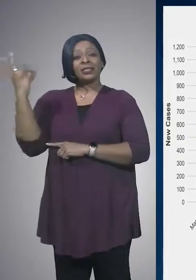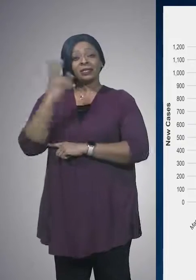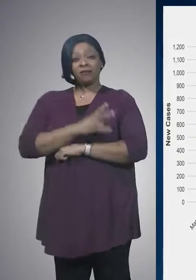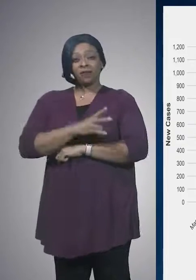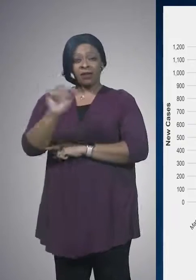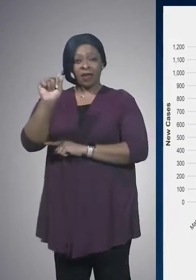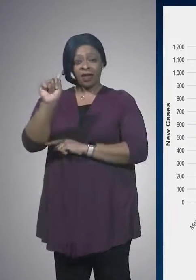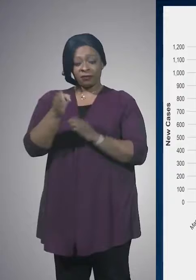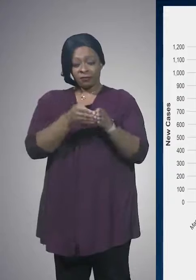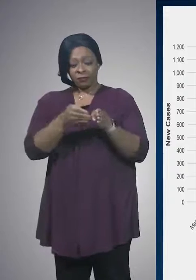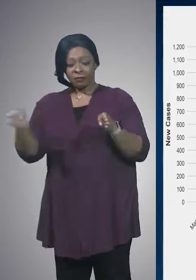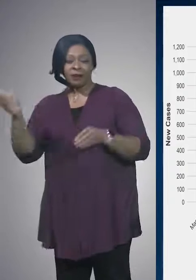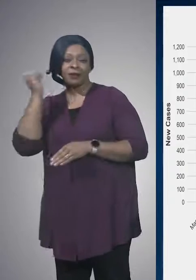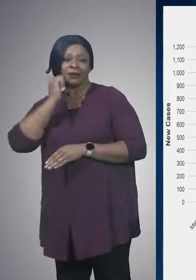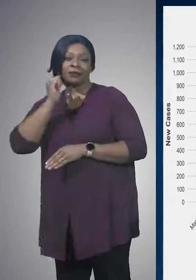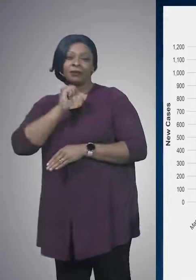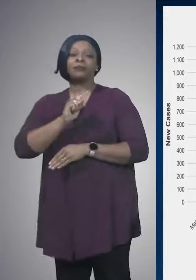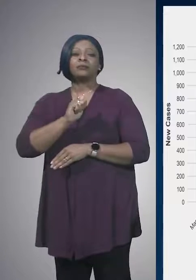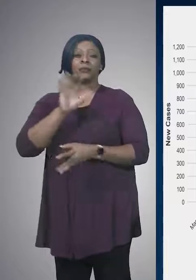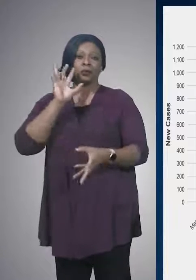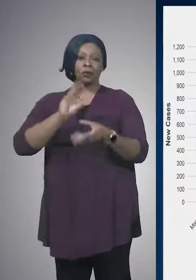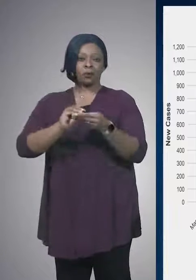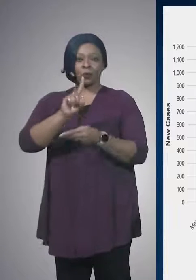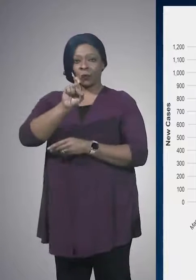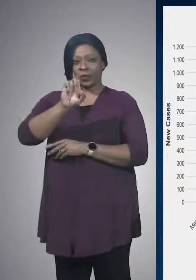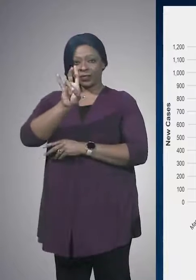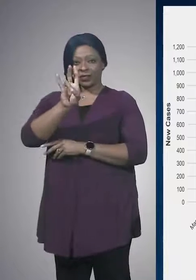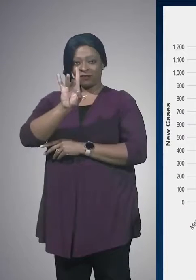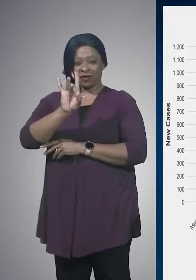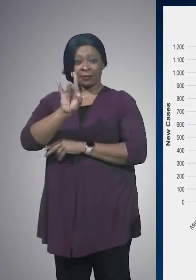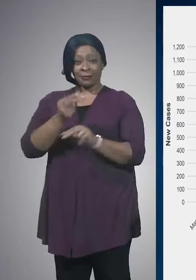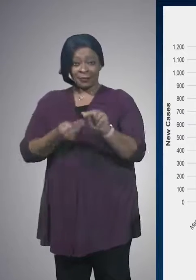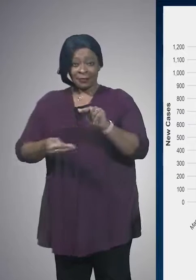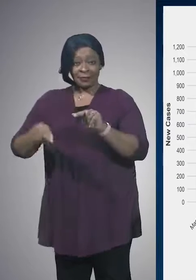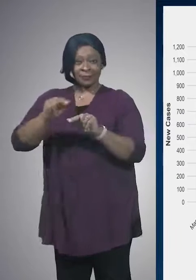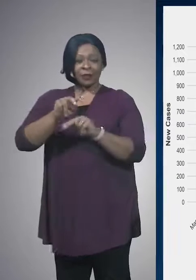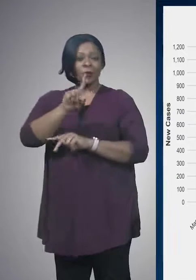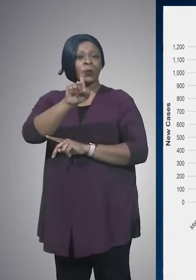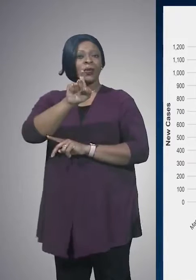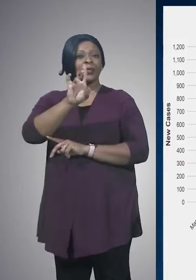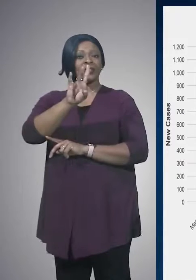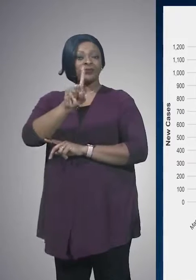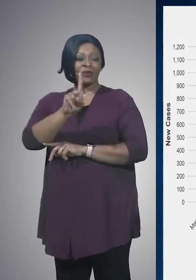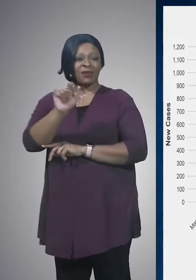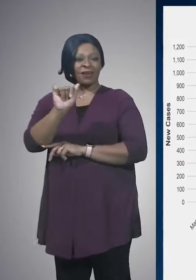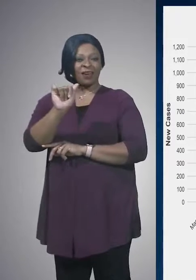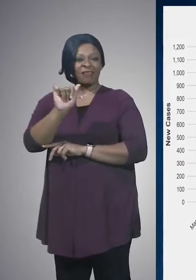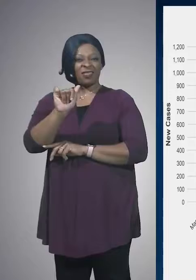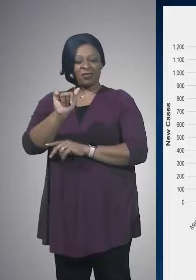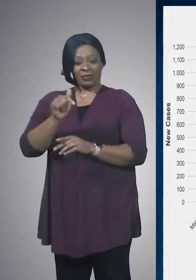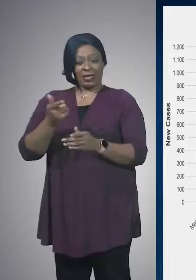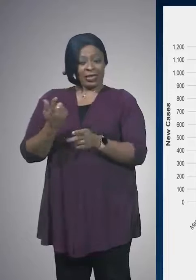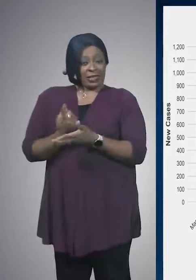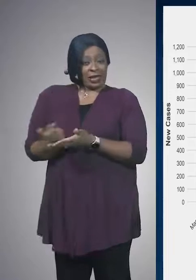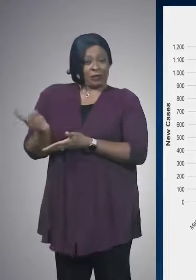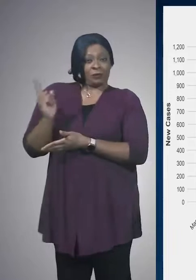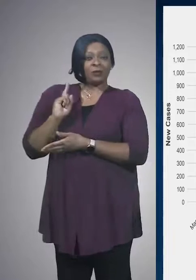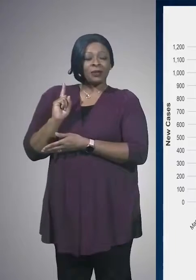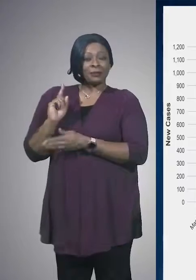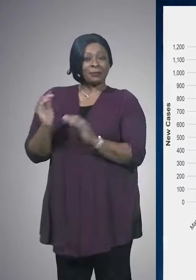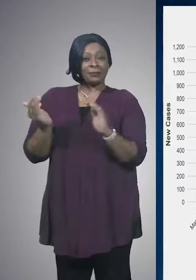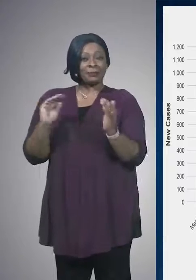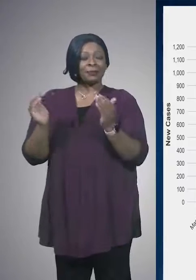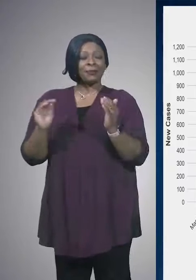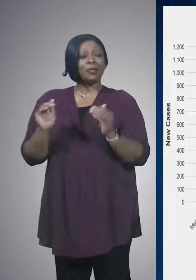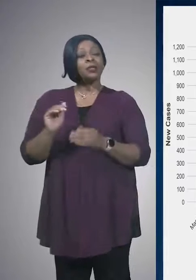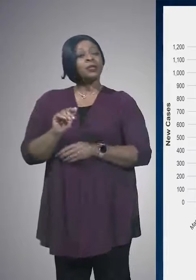of cases per day is now 178. That is up from the 171 average this time last week, an